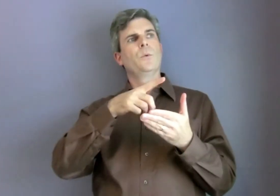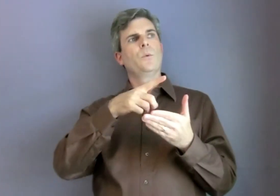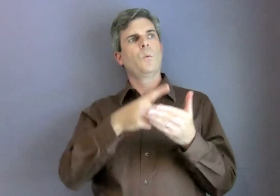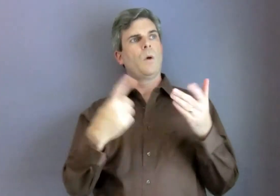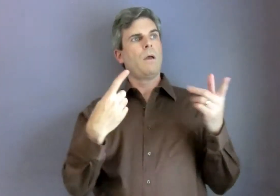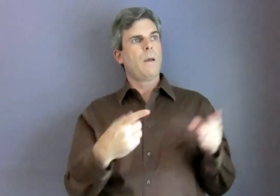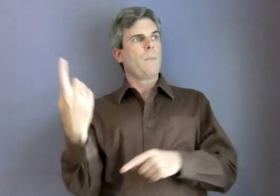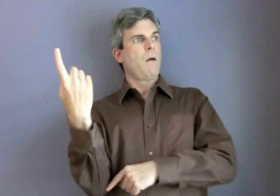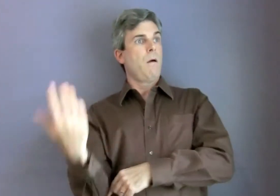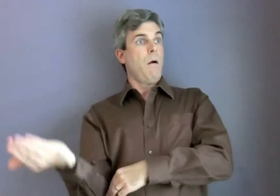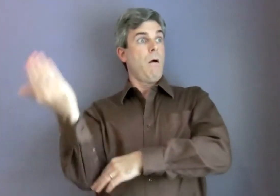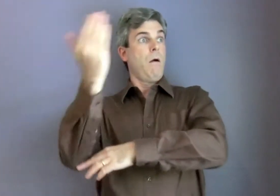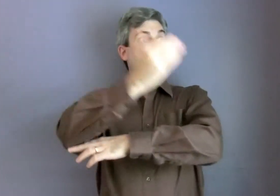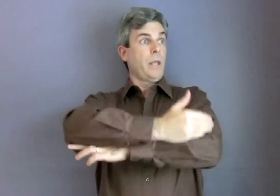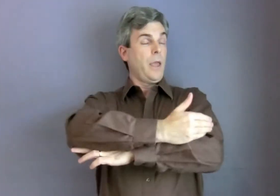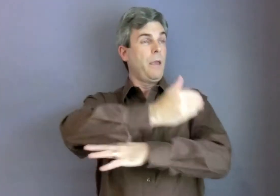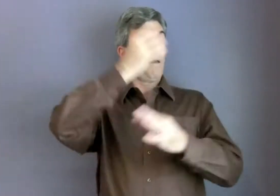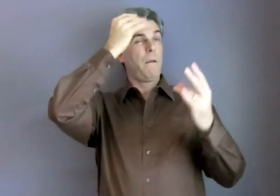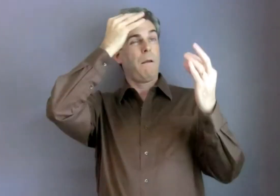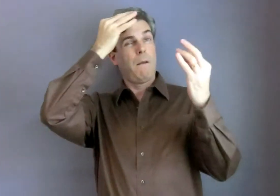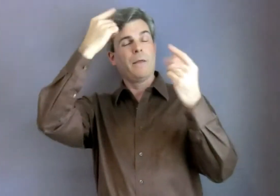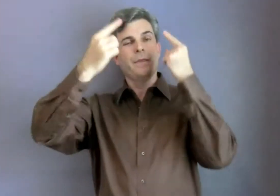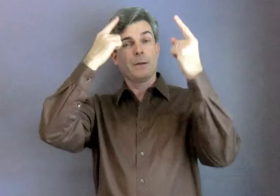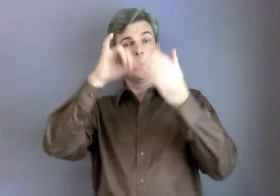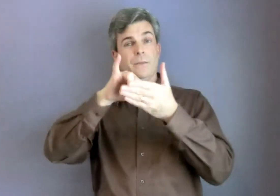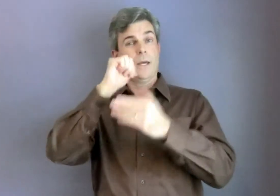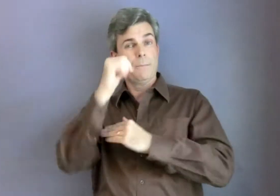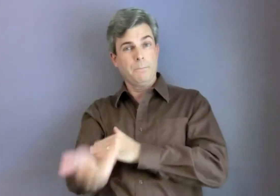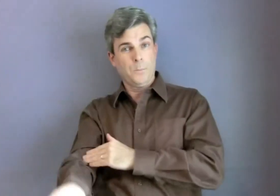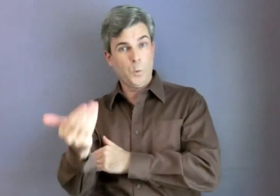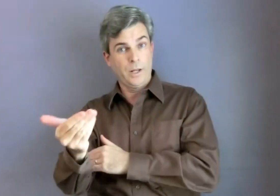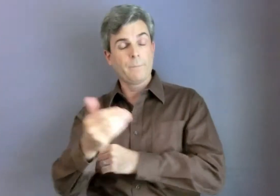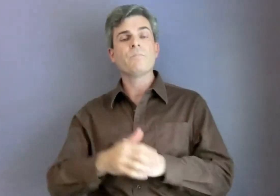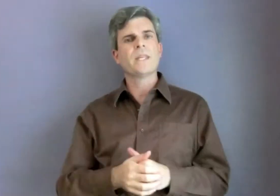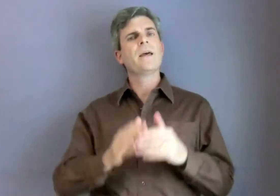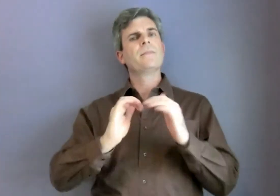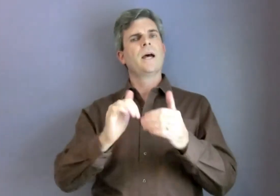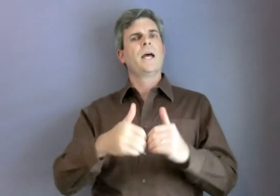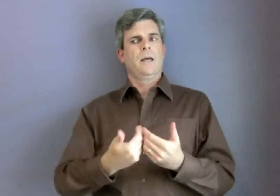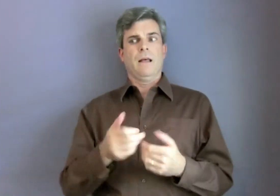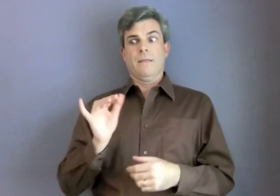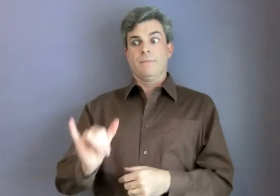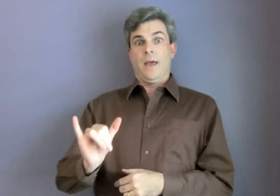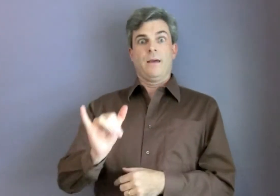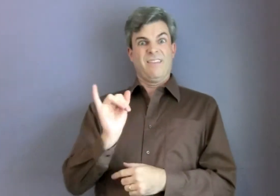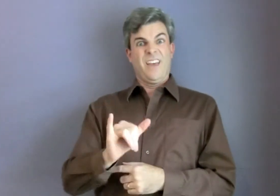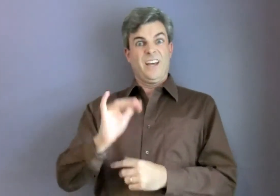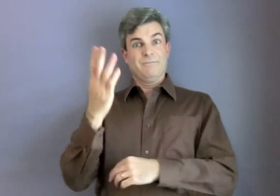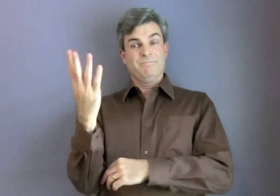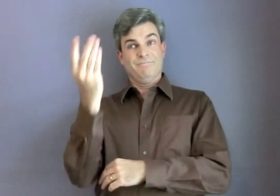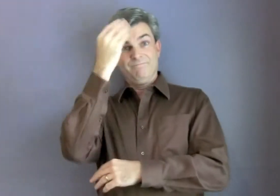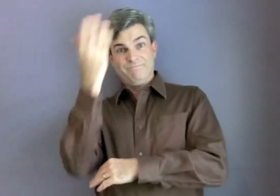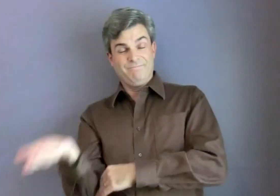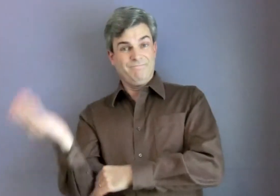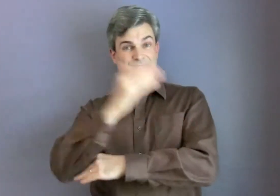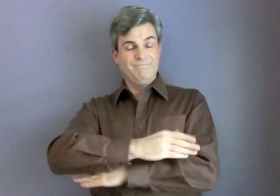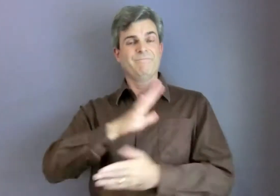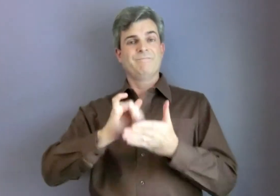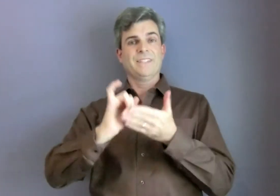morning. This is how I was when I returned from the hospital after nearly 4 months. The horseshoe shape you can see on my skull is where they